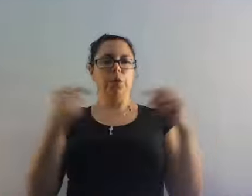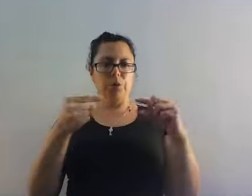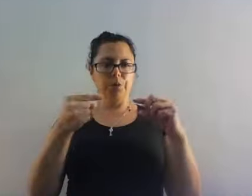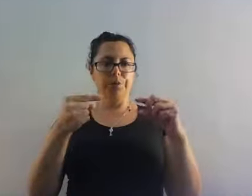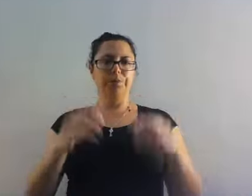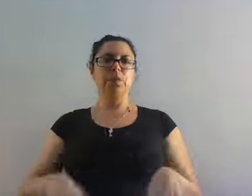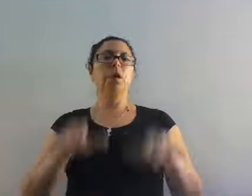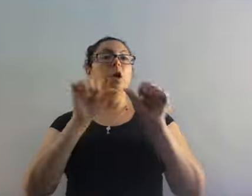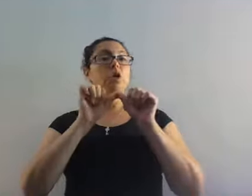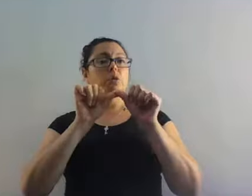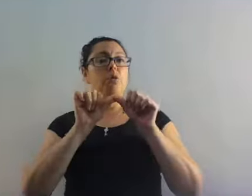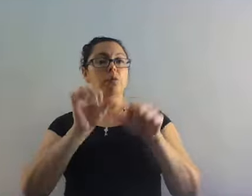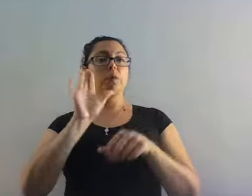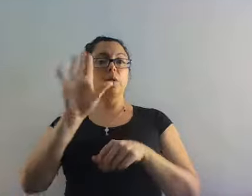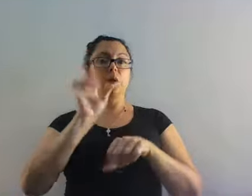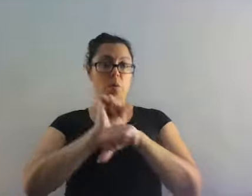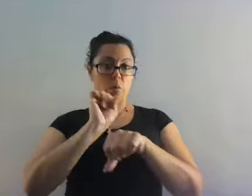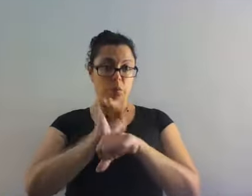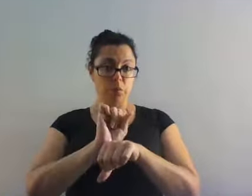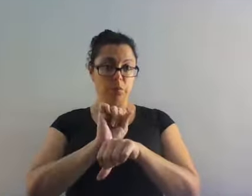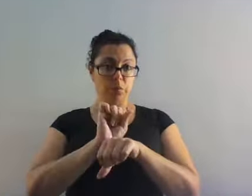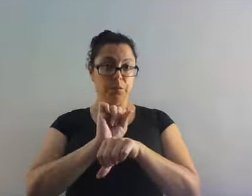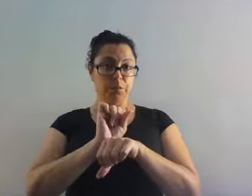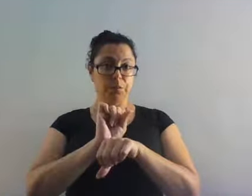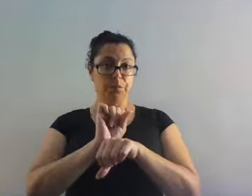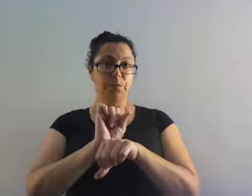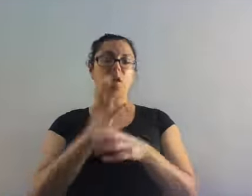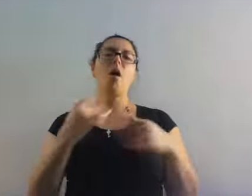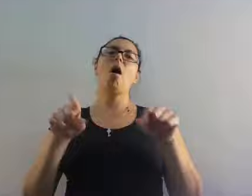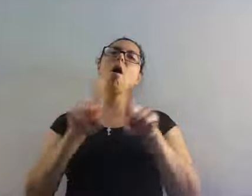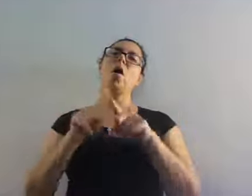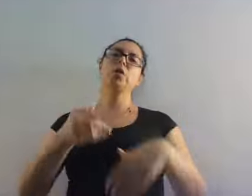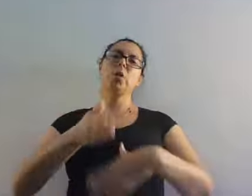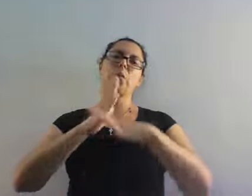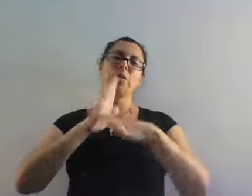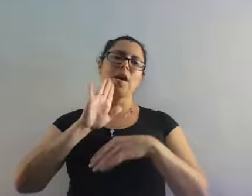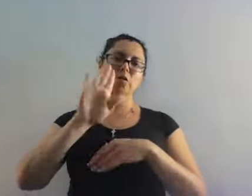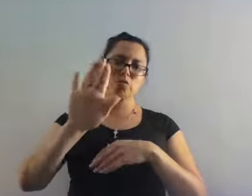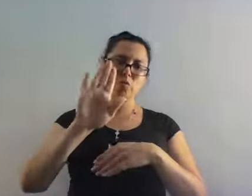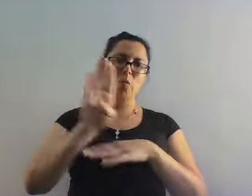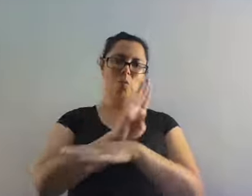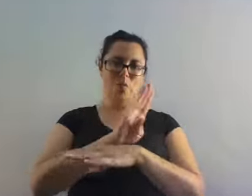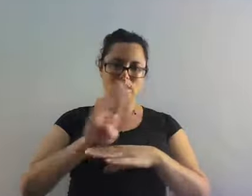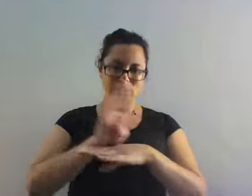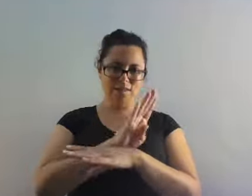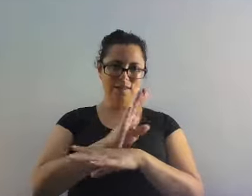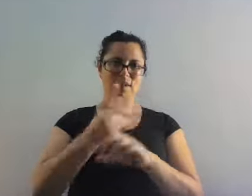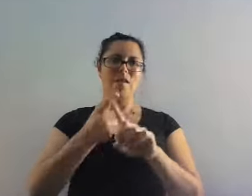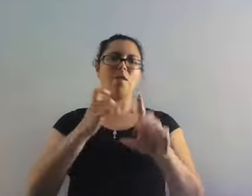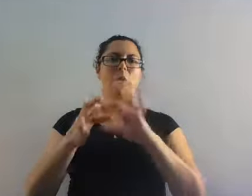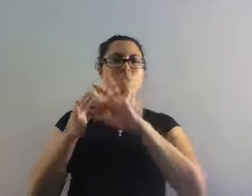course and scope of employment, and it protects your business from related losses.